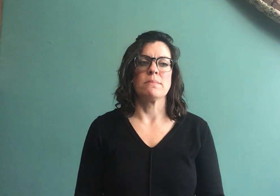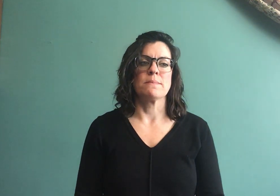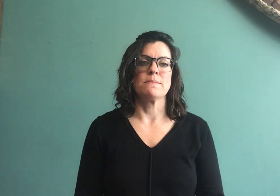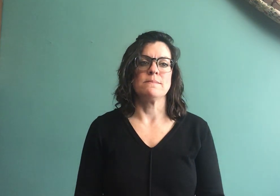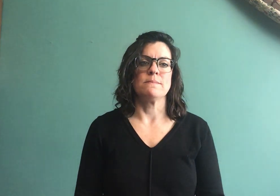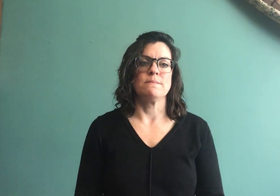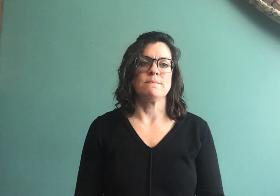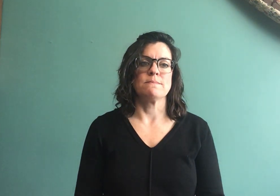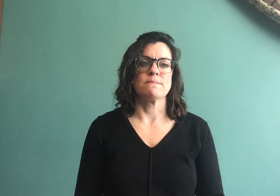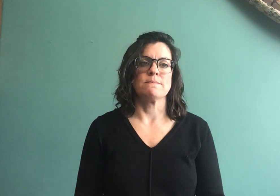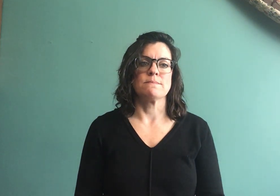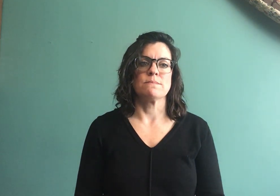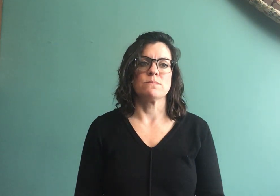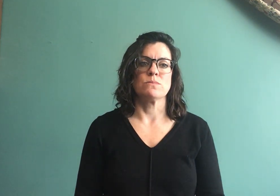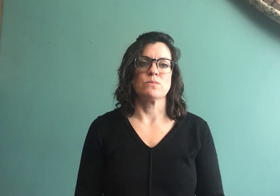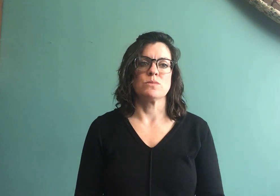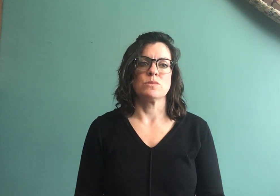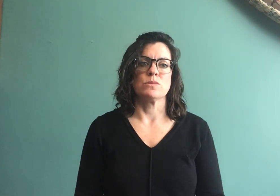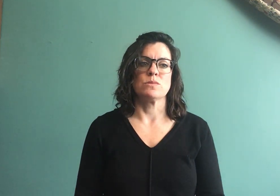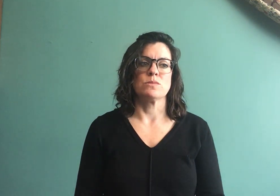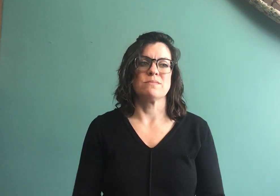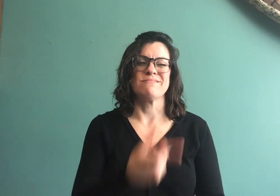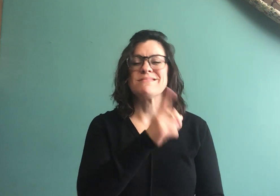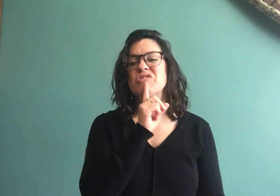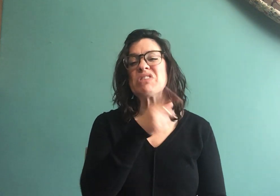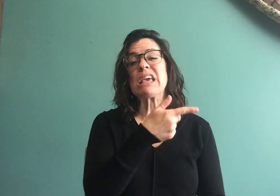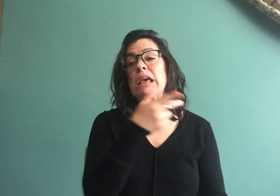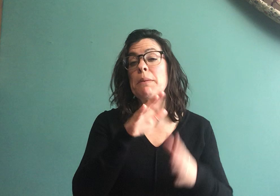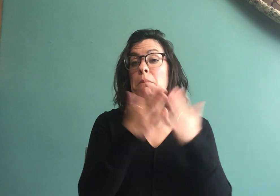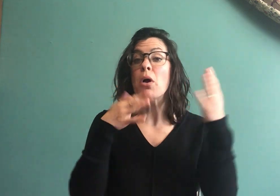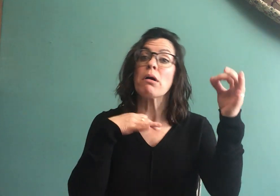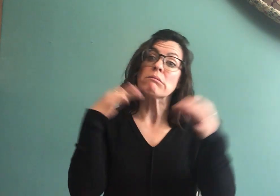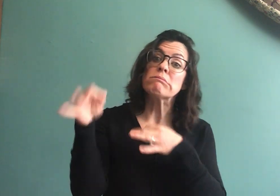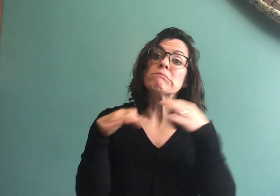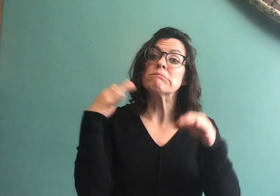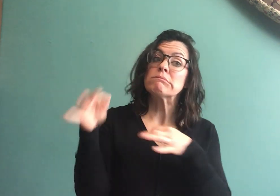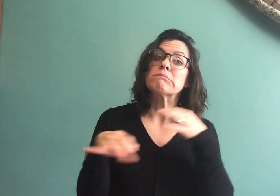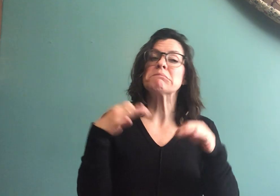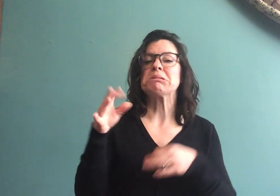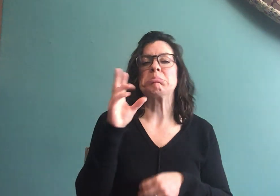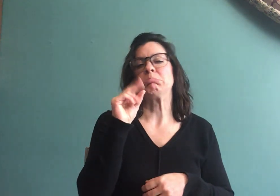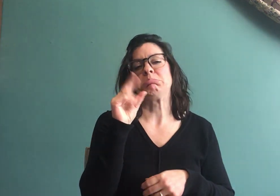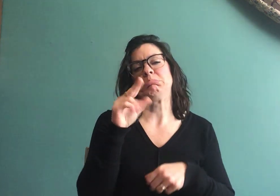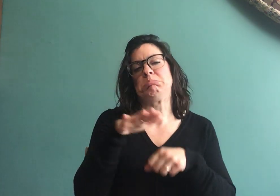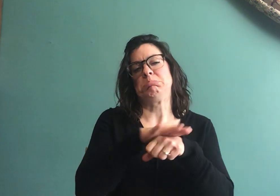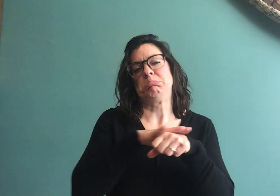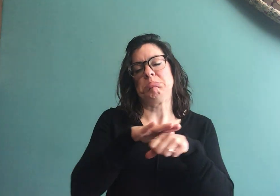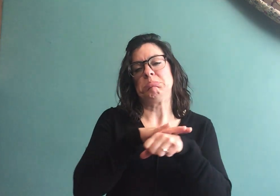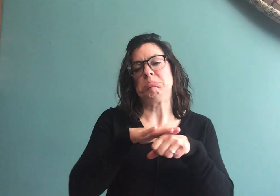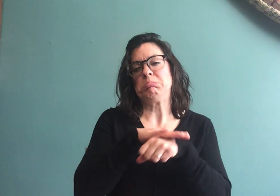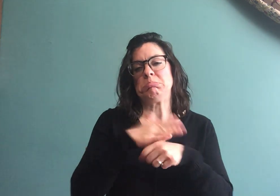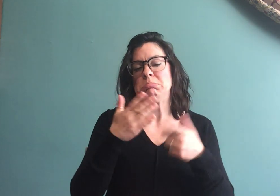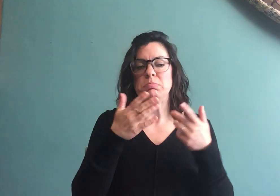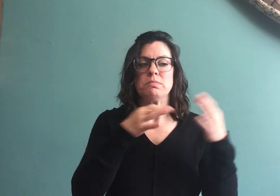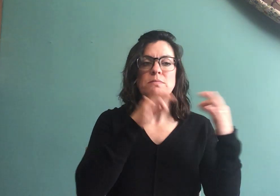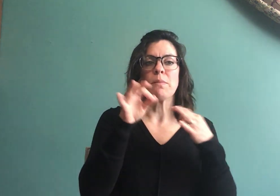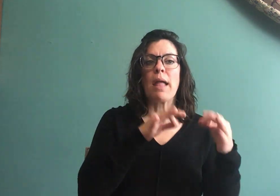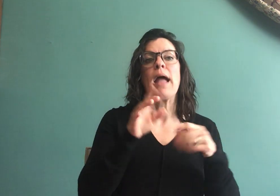Okay. Right here, do not remove a guard from a tool or machine except for cleaning purposes, or change blades, etc., etc. Okay,